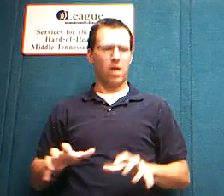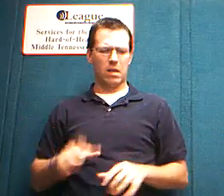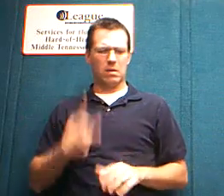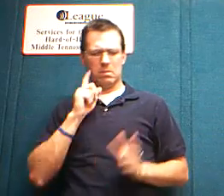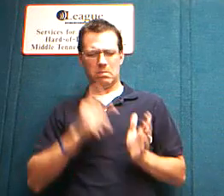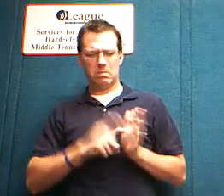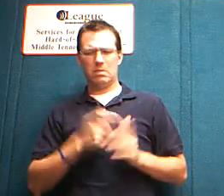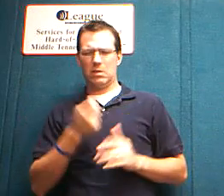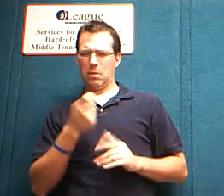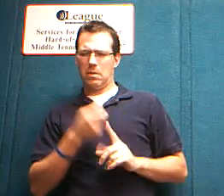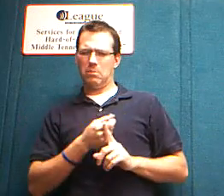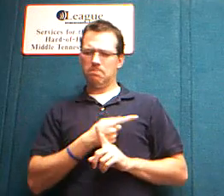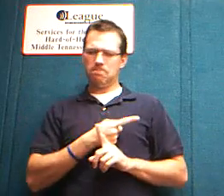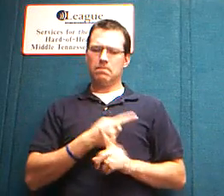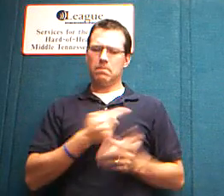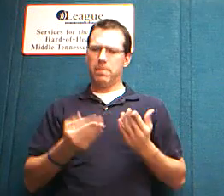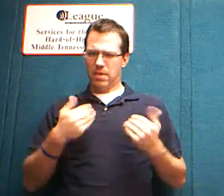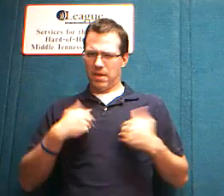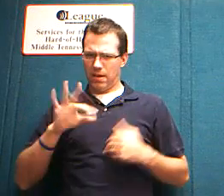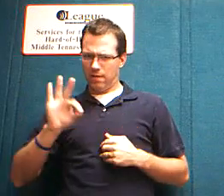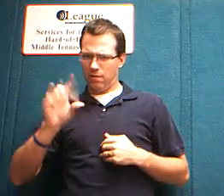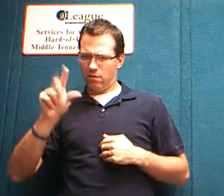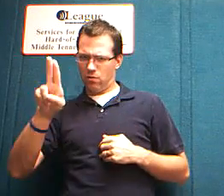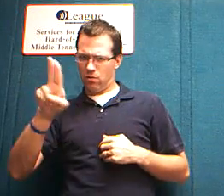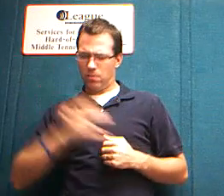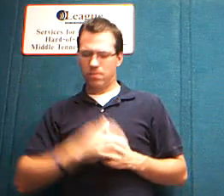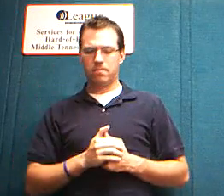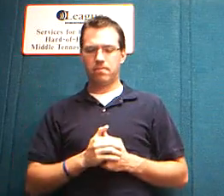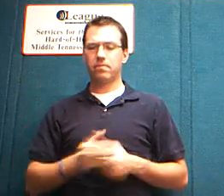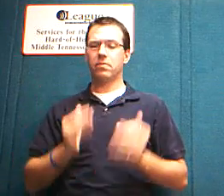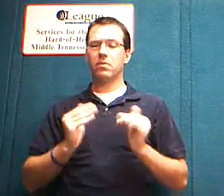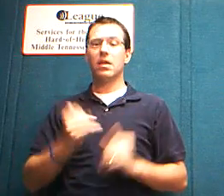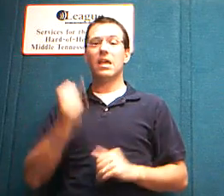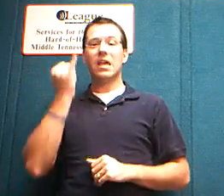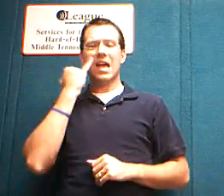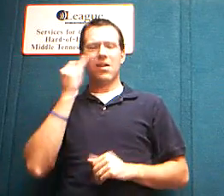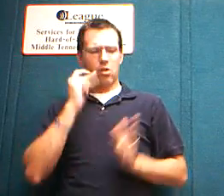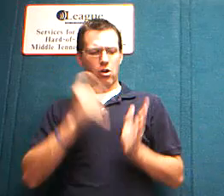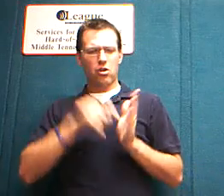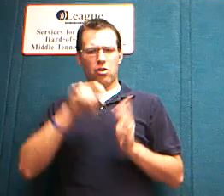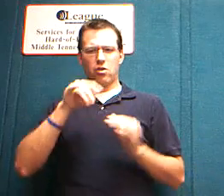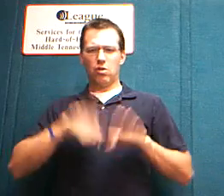being so irritable that the child does not want to be held,